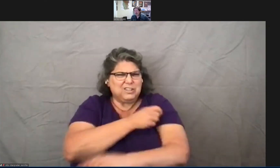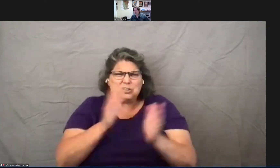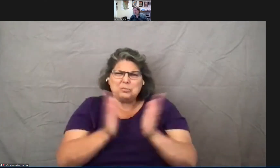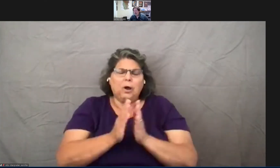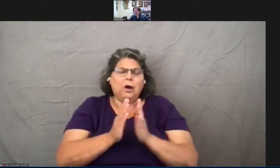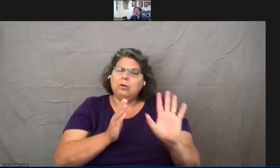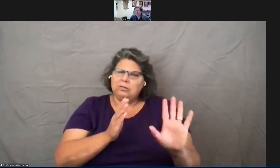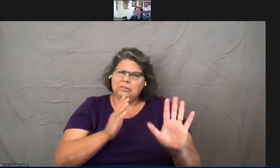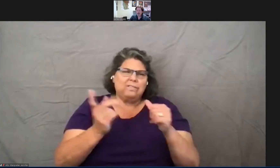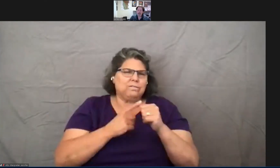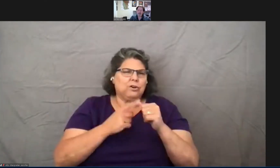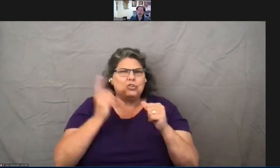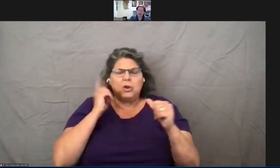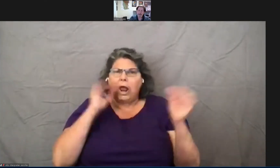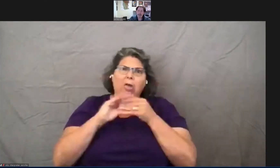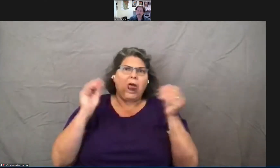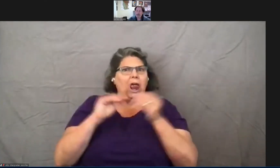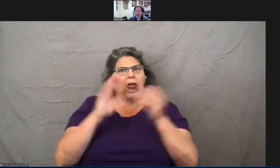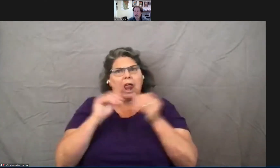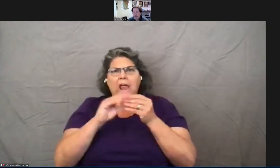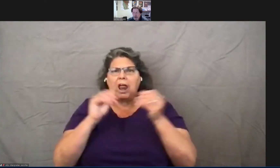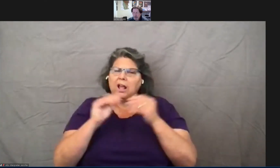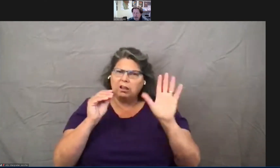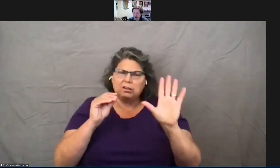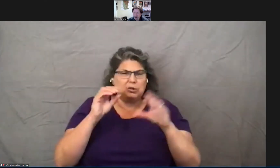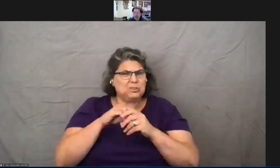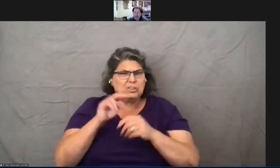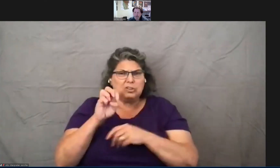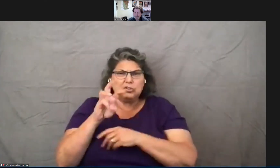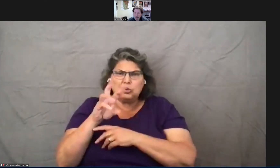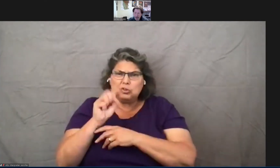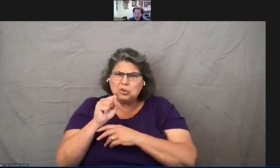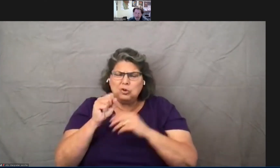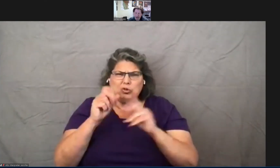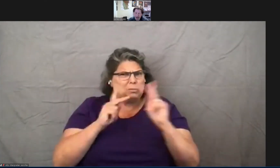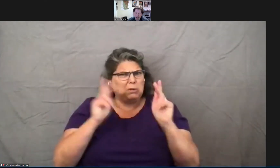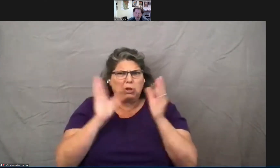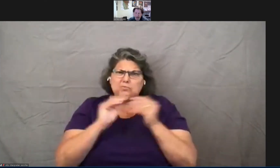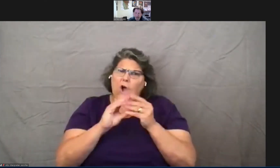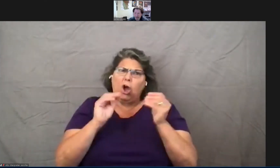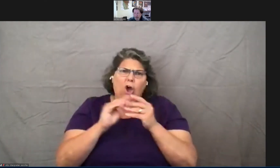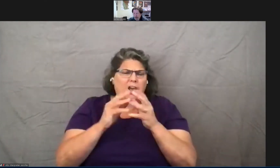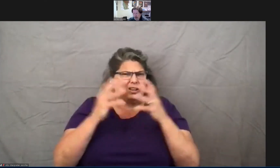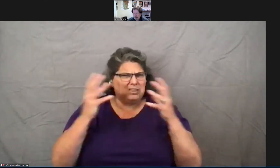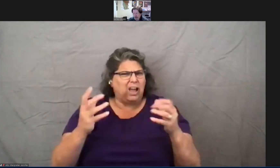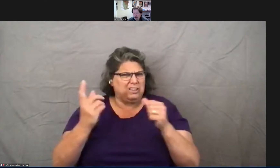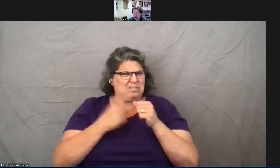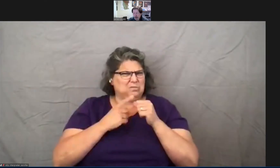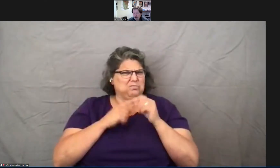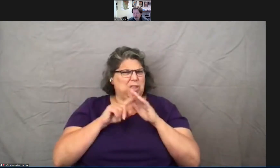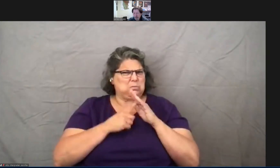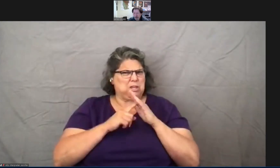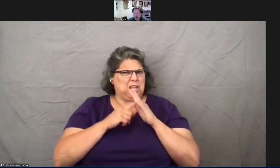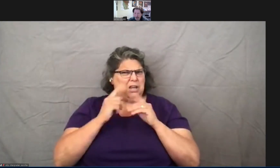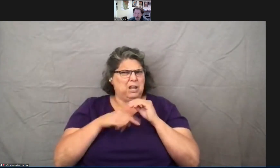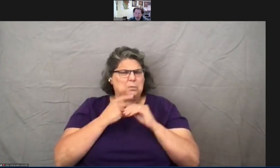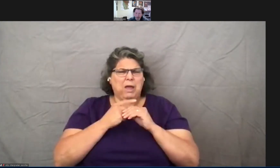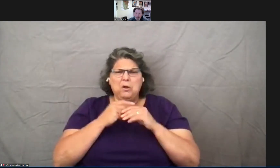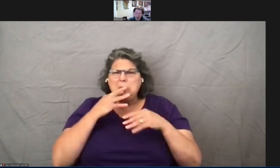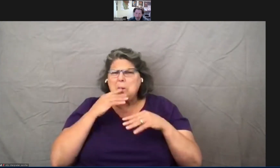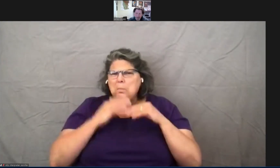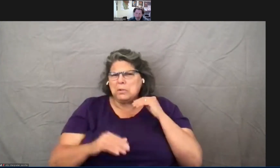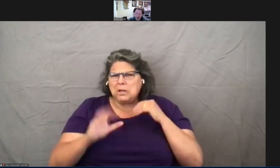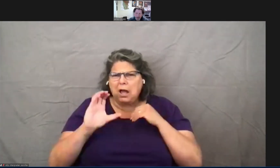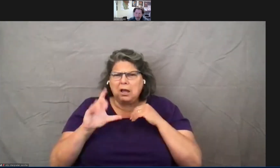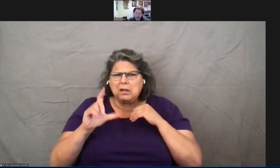it was in the news and we want transparency. There was a lot of publicity initially about the blood clots with